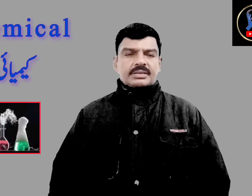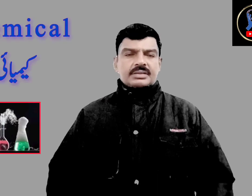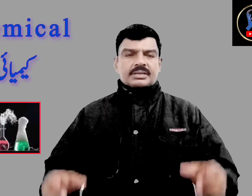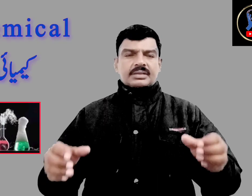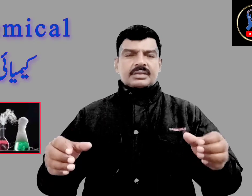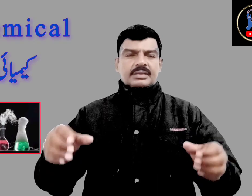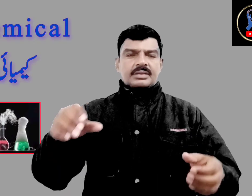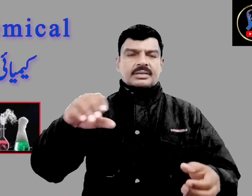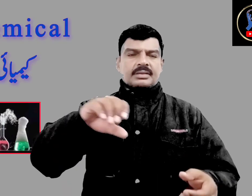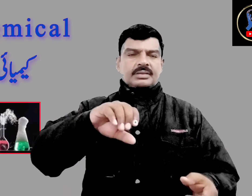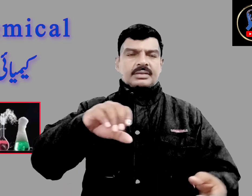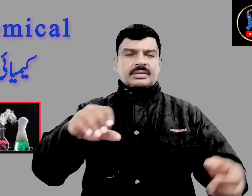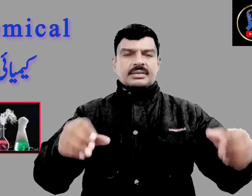chemicals,